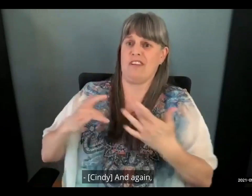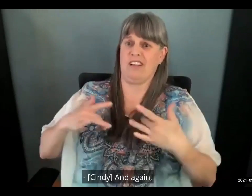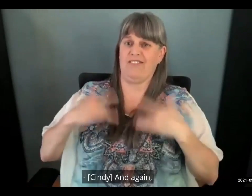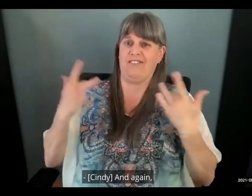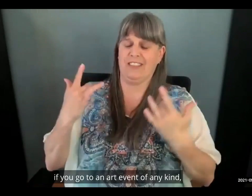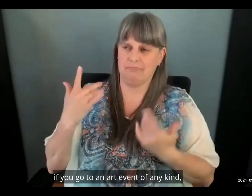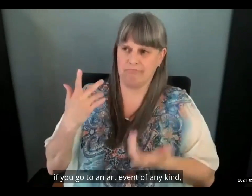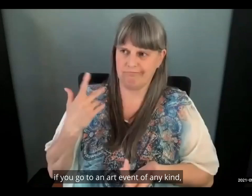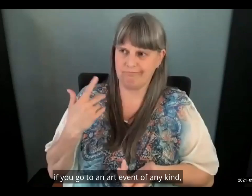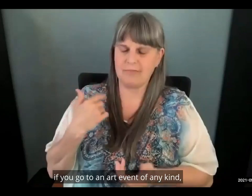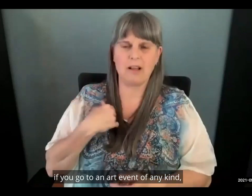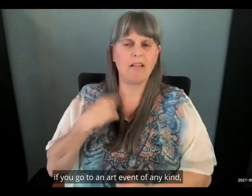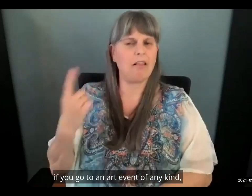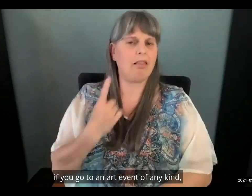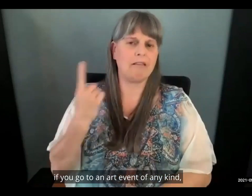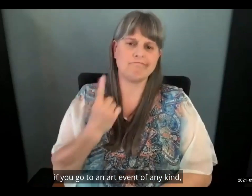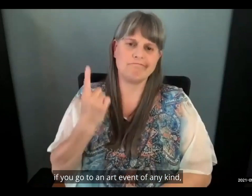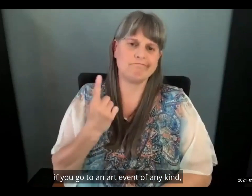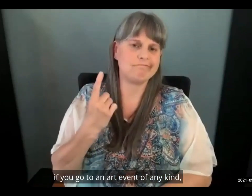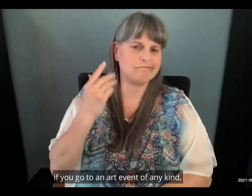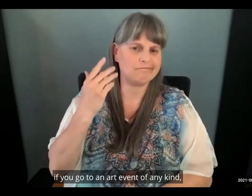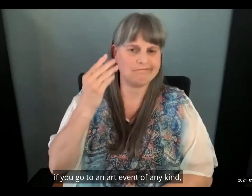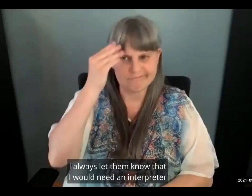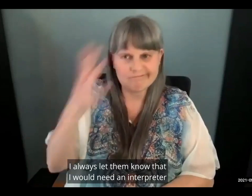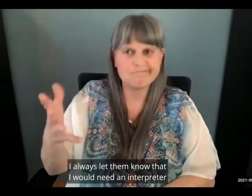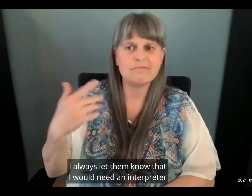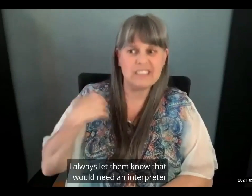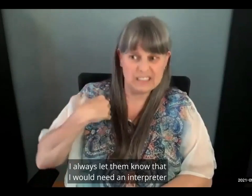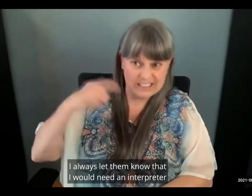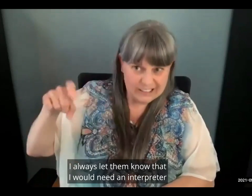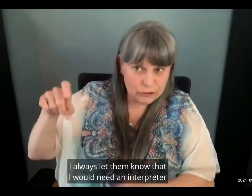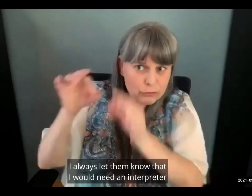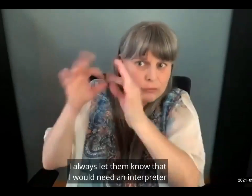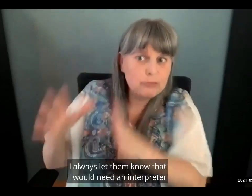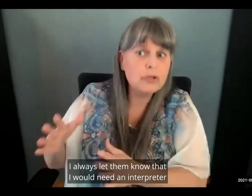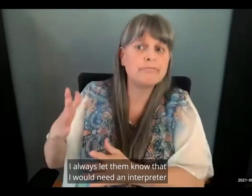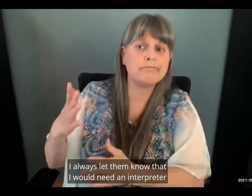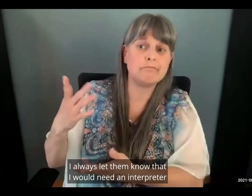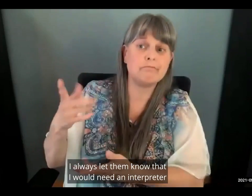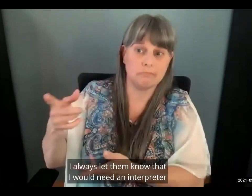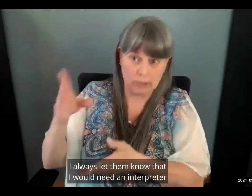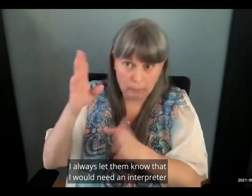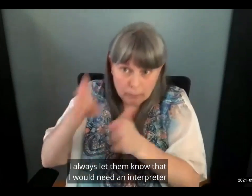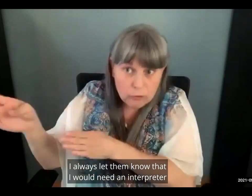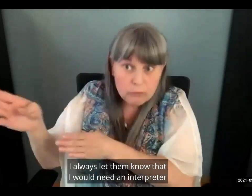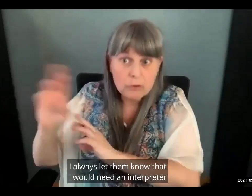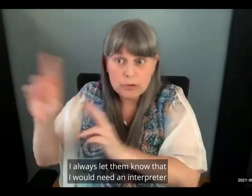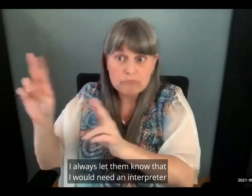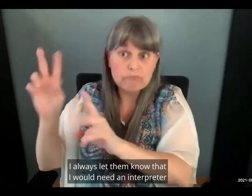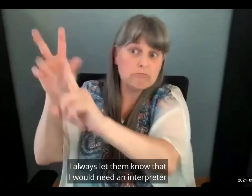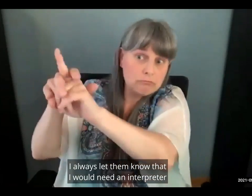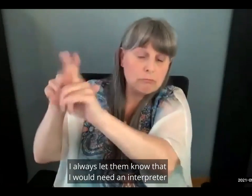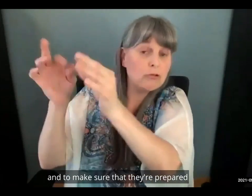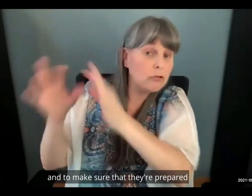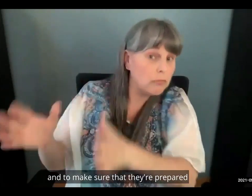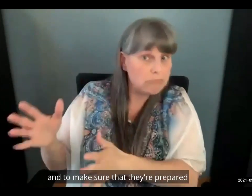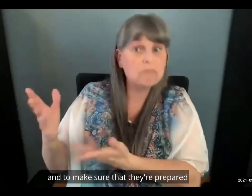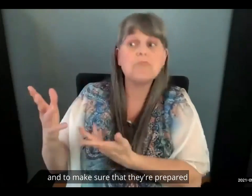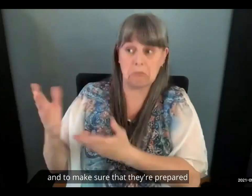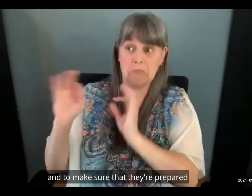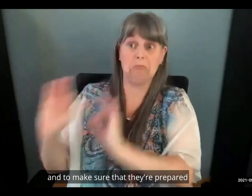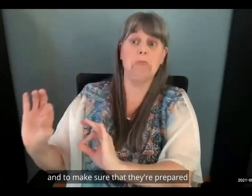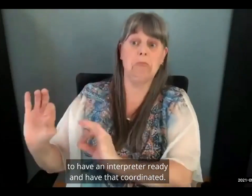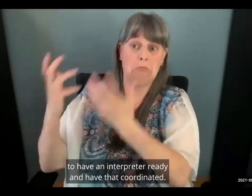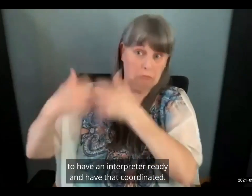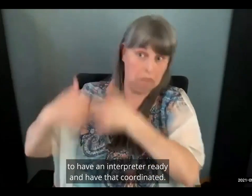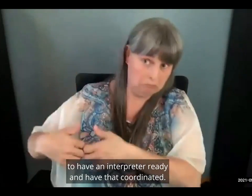And again, if you go to an art event of any kind, I always let them know that I would need an interpreter, and to make sure that